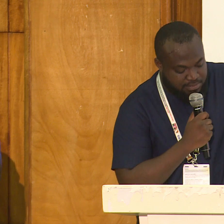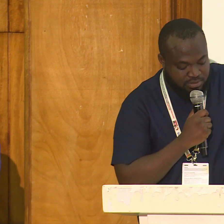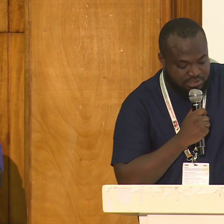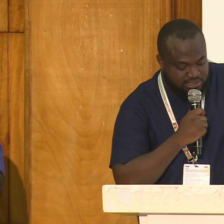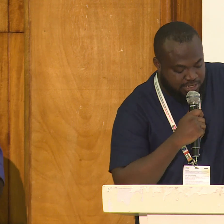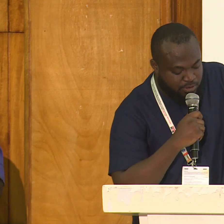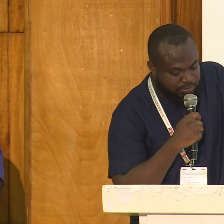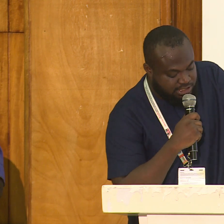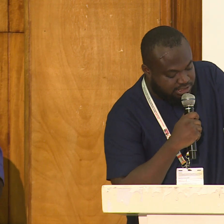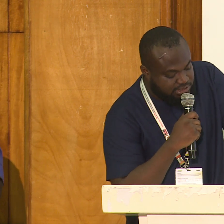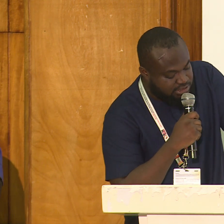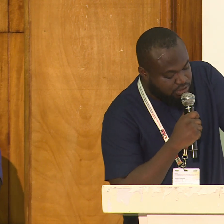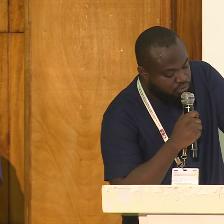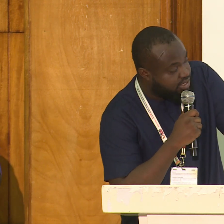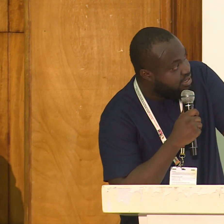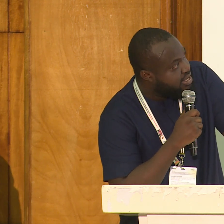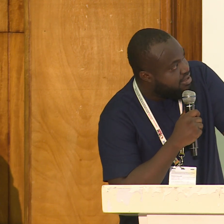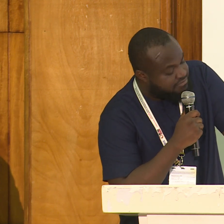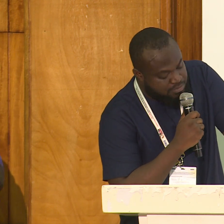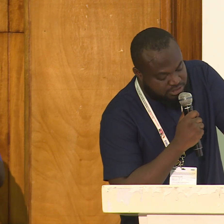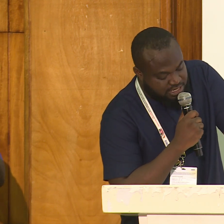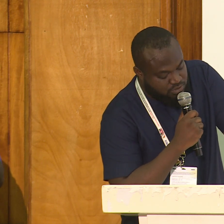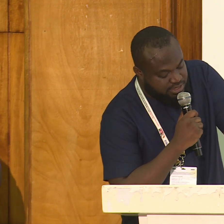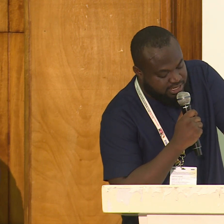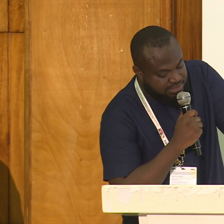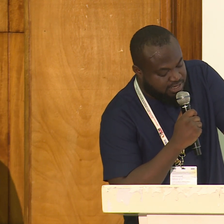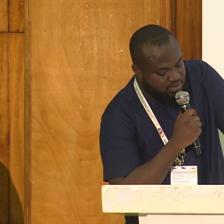sub-epidemics amongst key populations, including